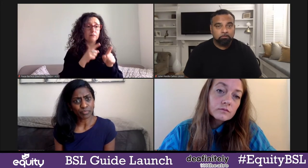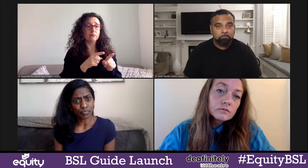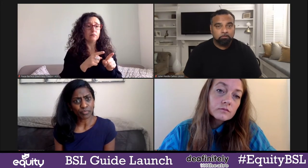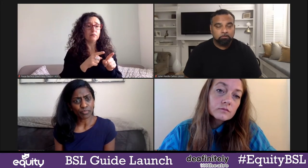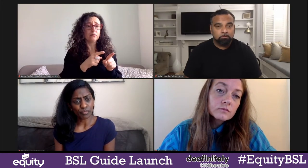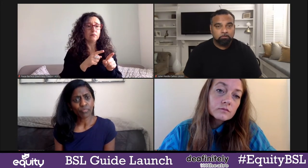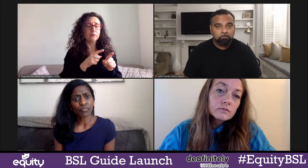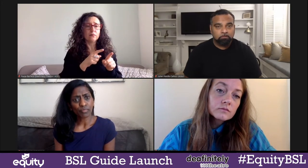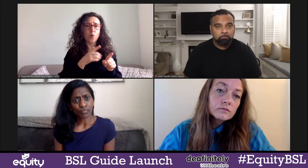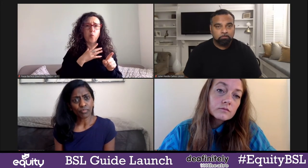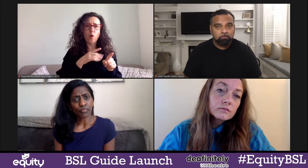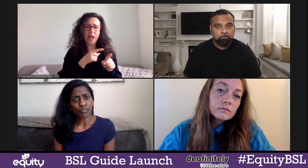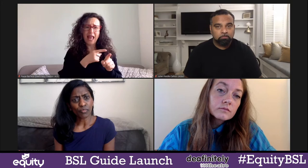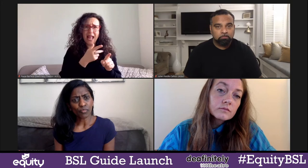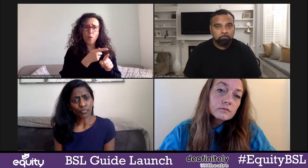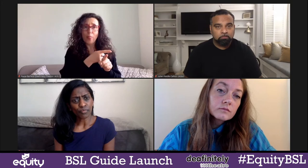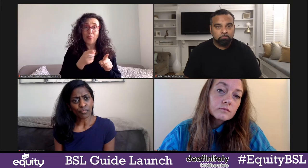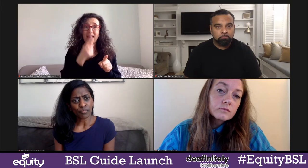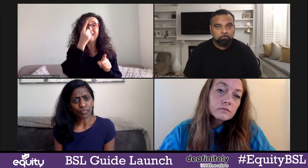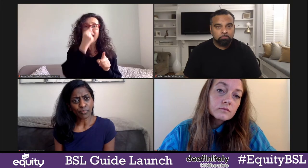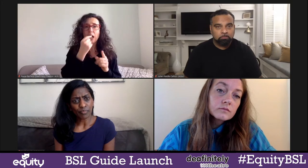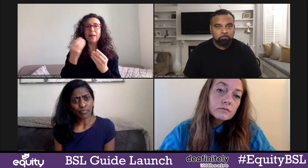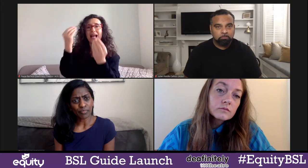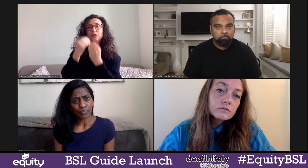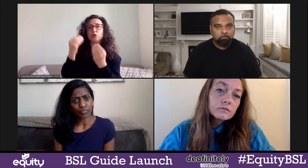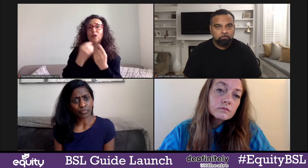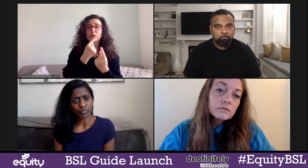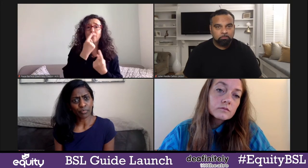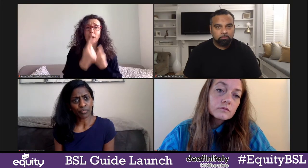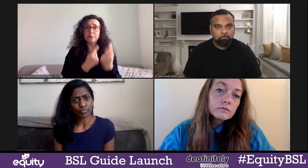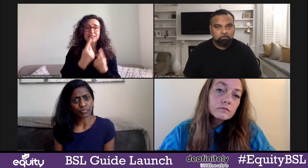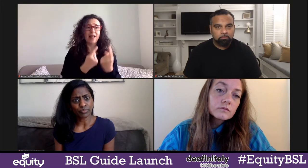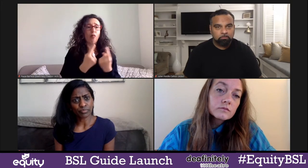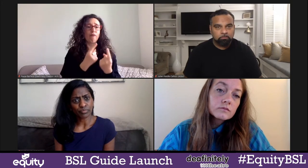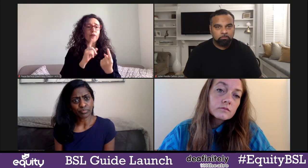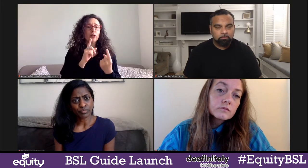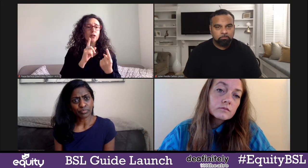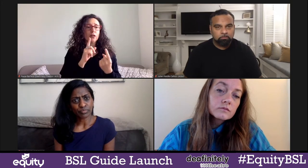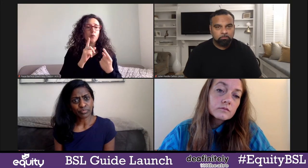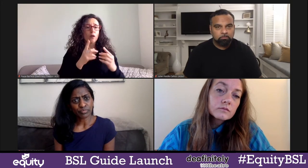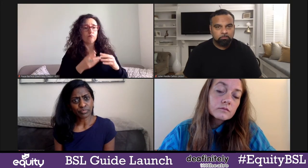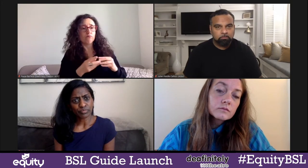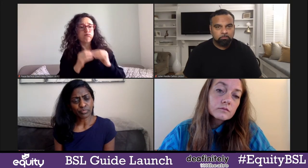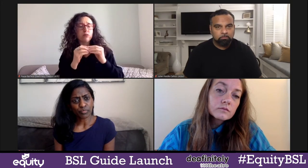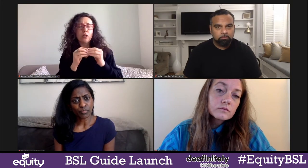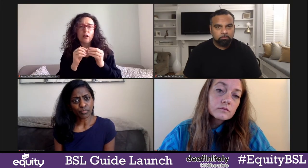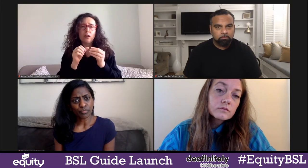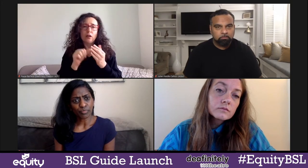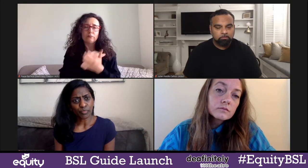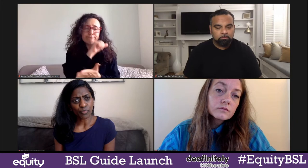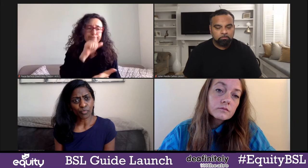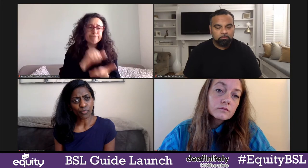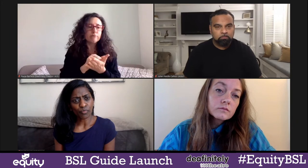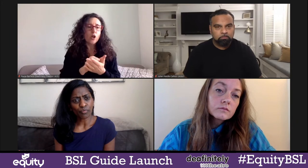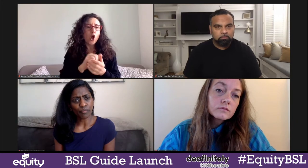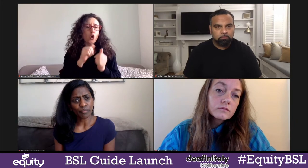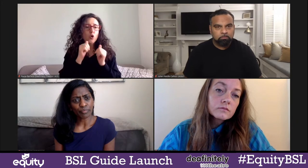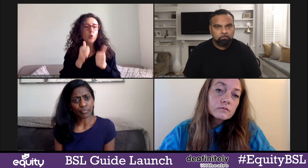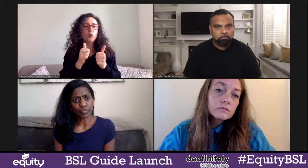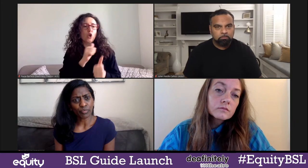How can hearing theatre makers be educated in